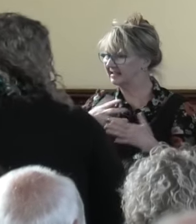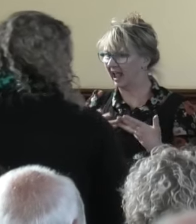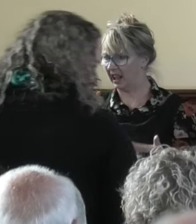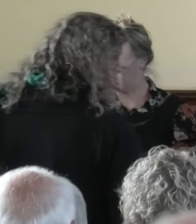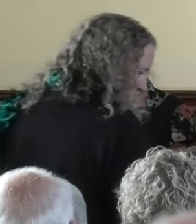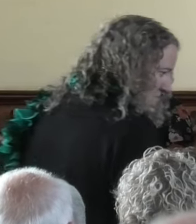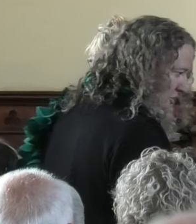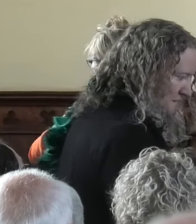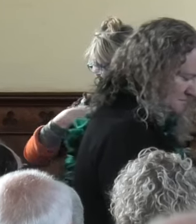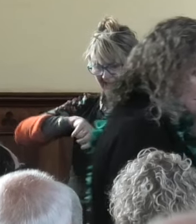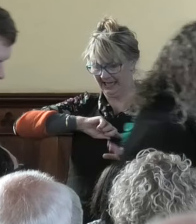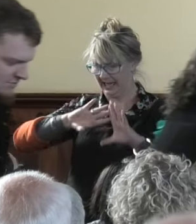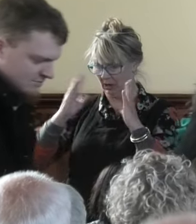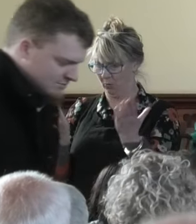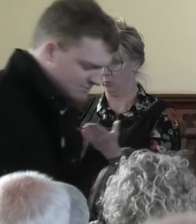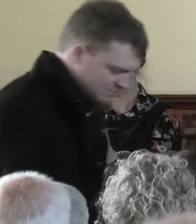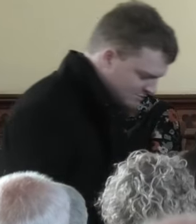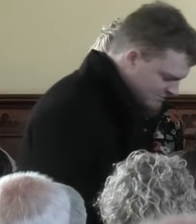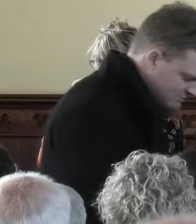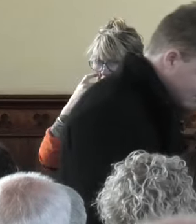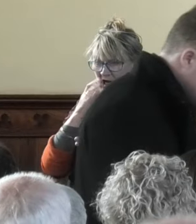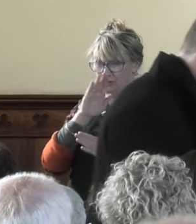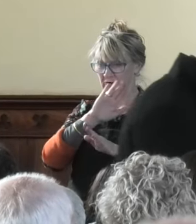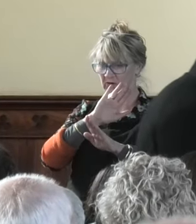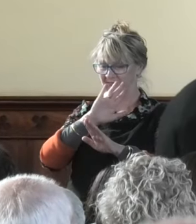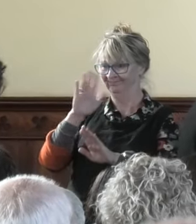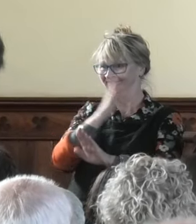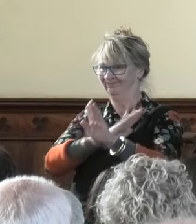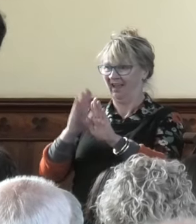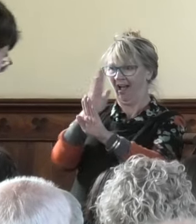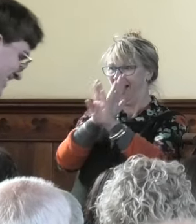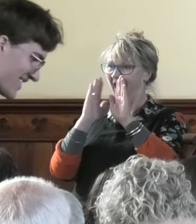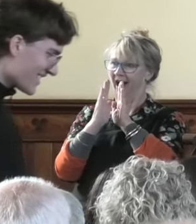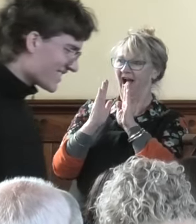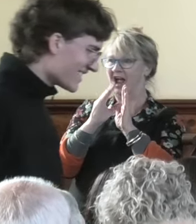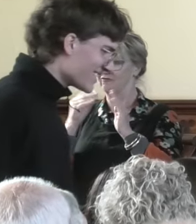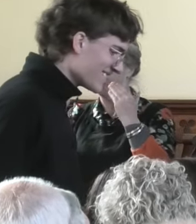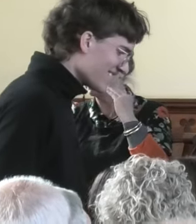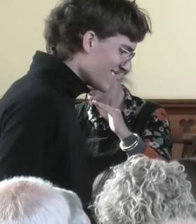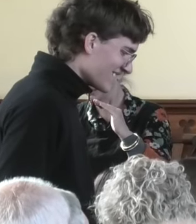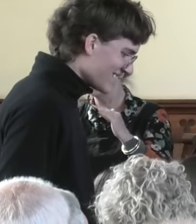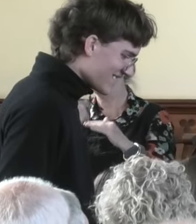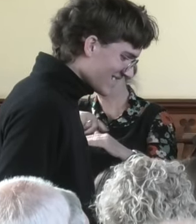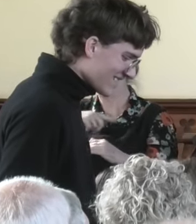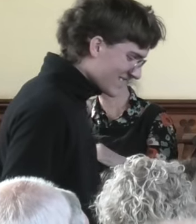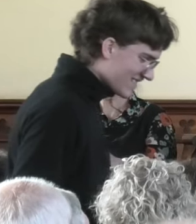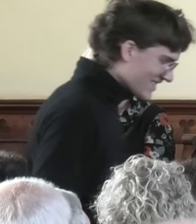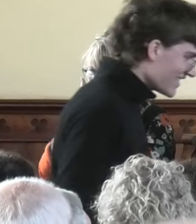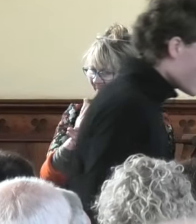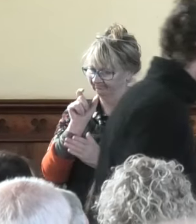in a world that has largely insulated us from the reality of death, we need to name what has happened for what it